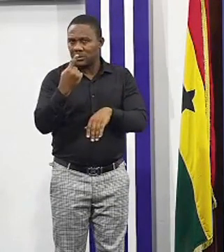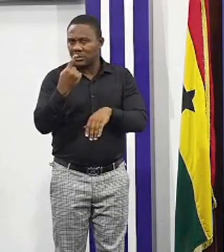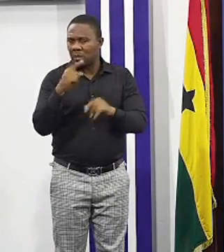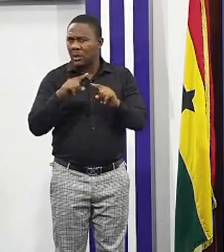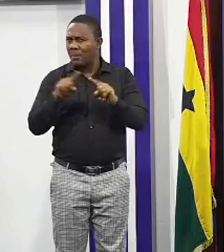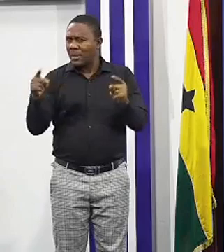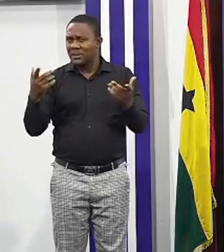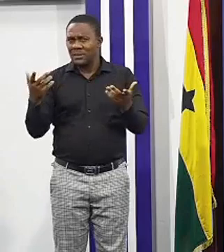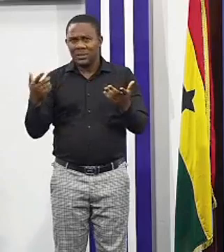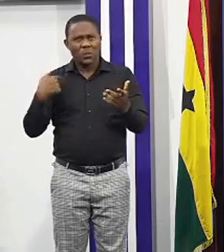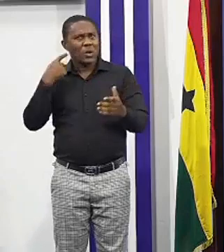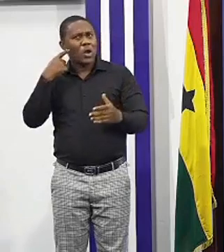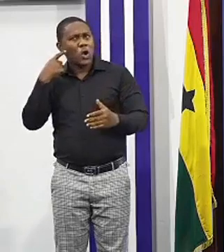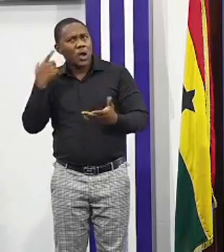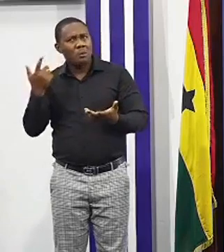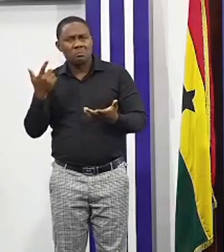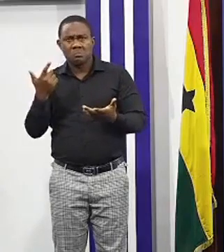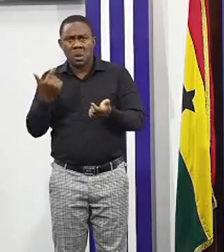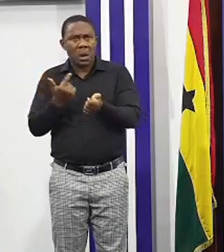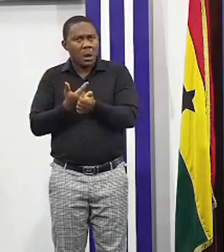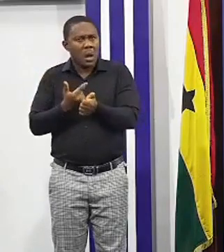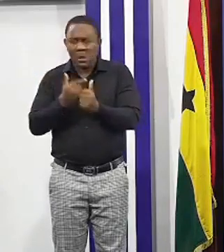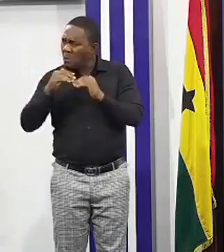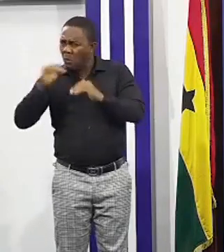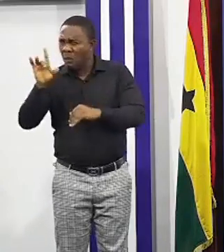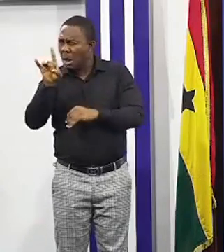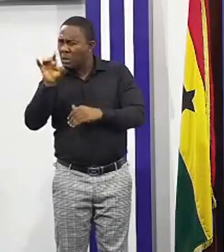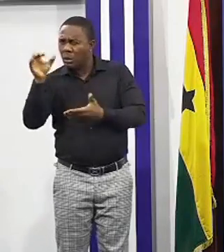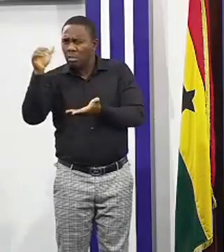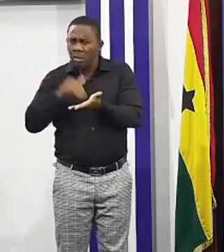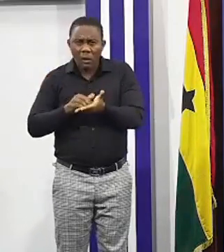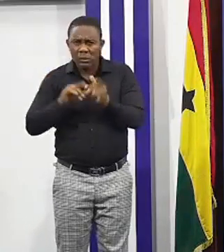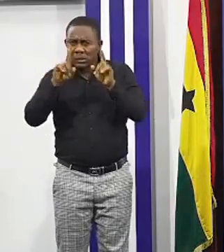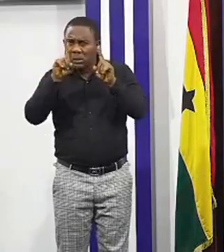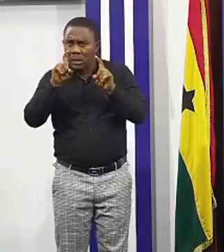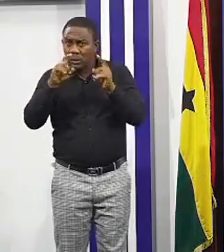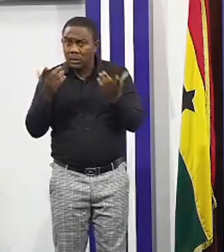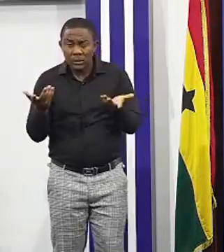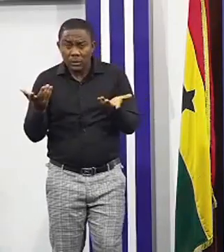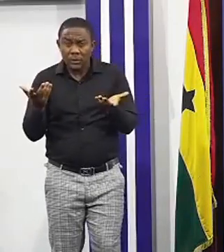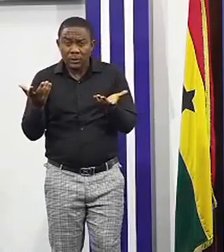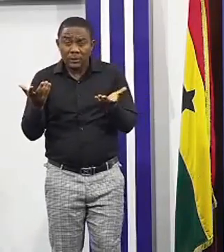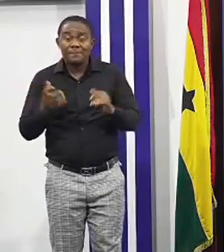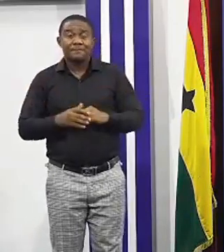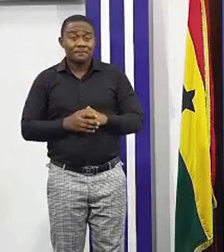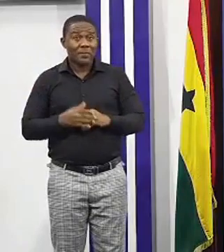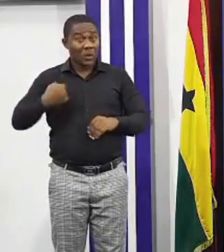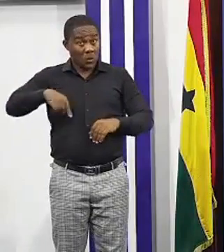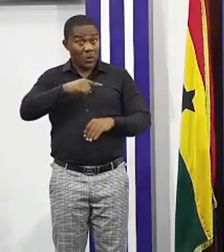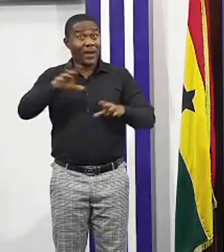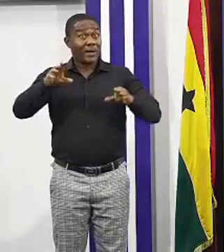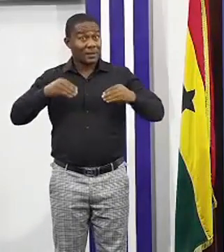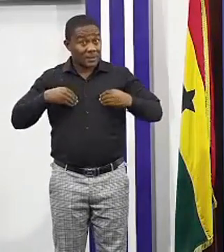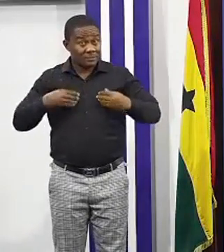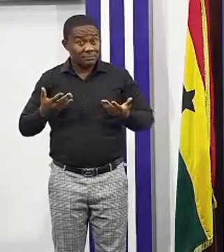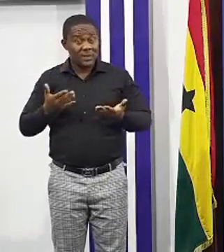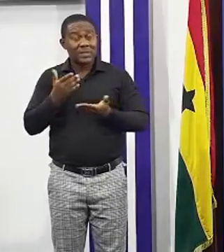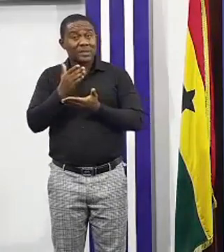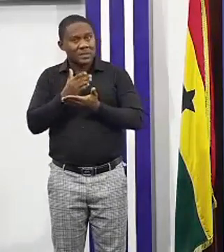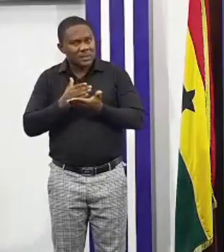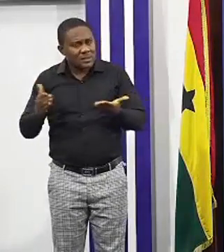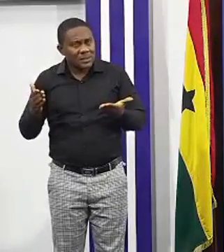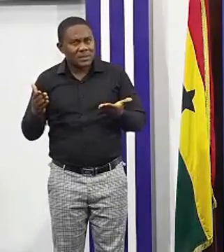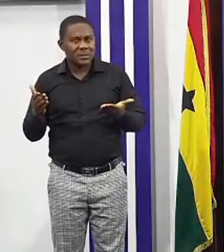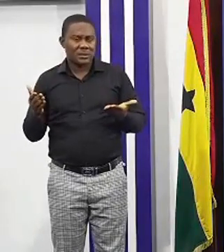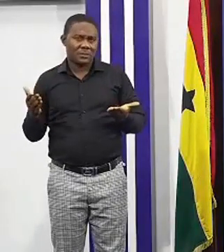reporting that we have done about 80,000 tests. We have also admitted, nobody has hidden it, that some of these tests have